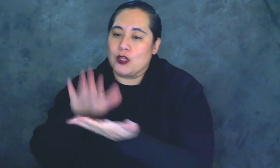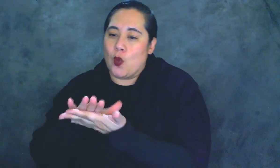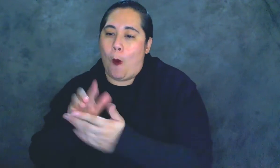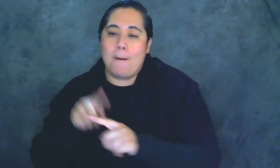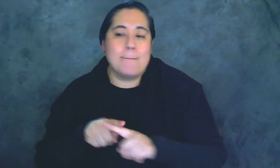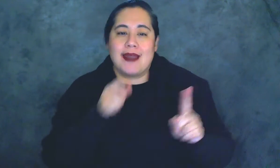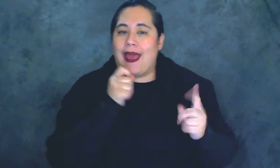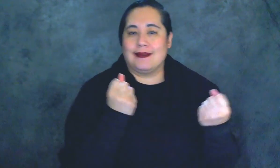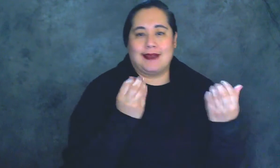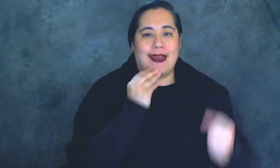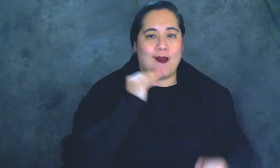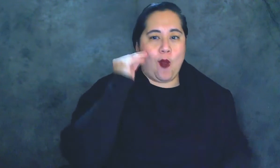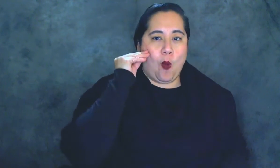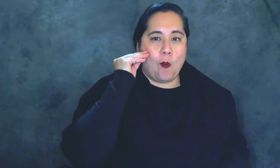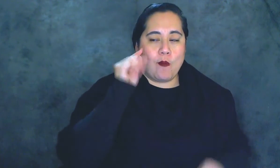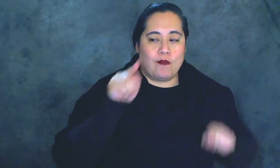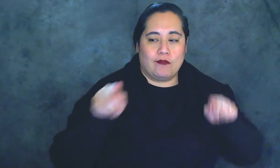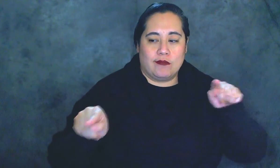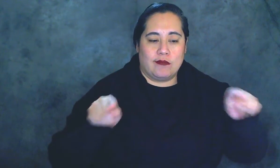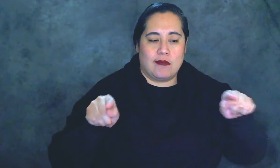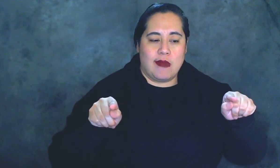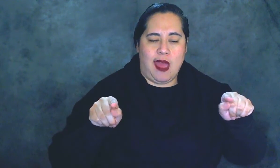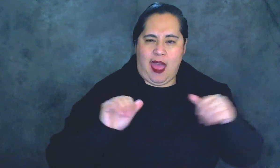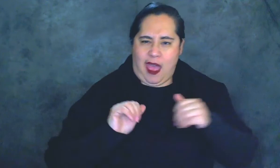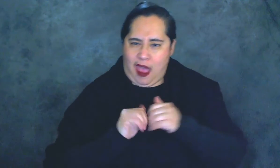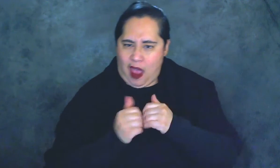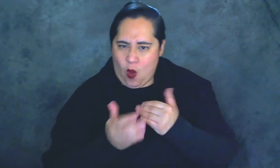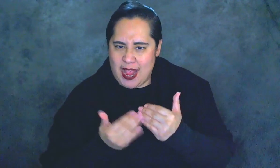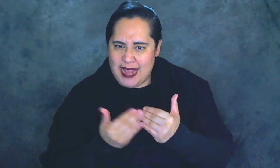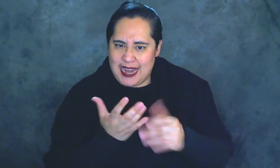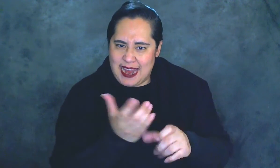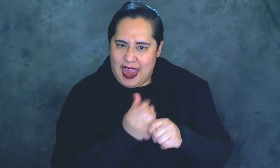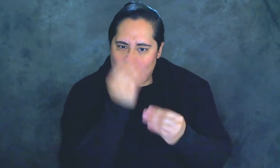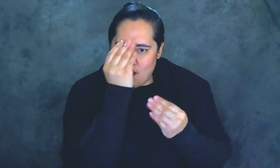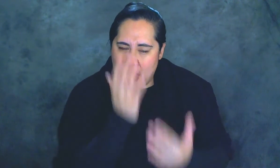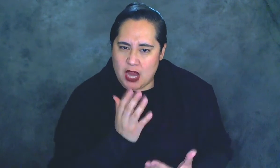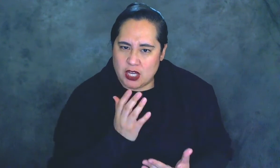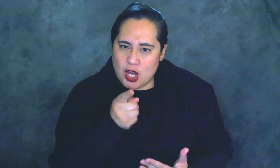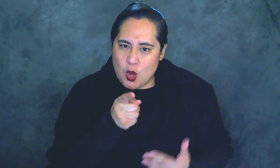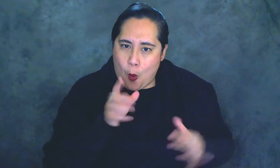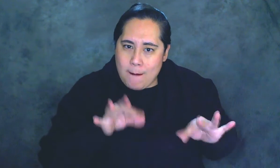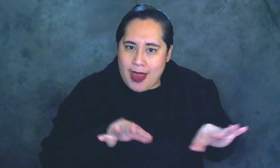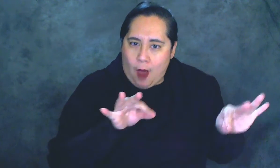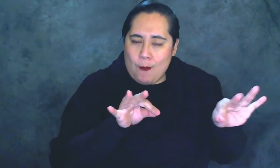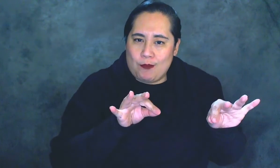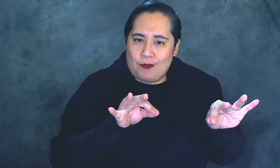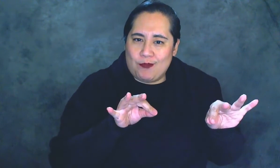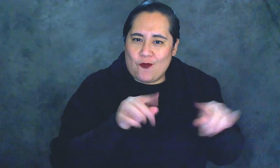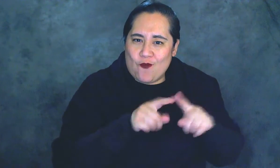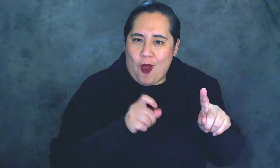home, how easy it is to get that information that you pick up from overheard conversations